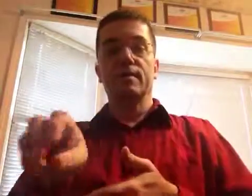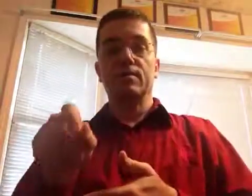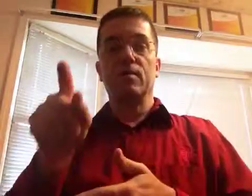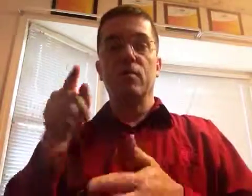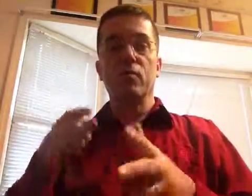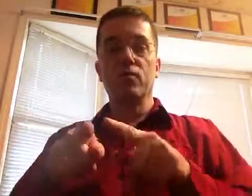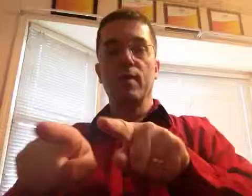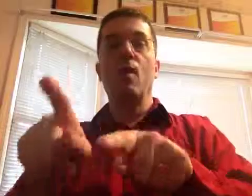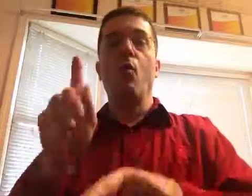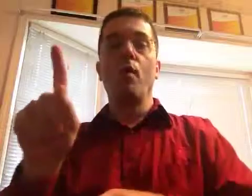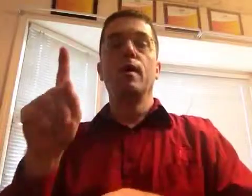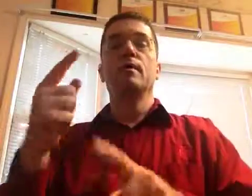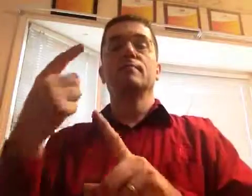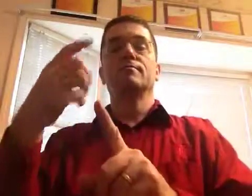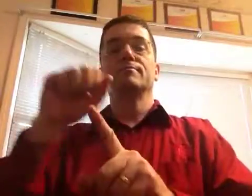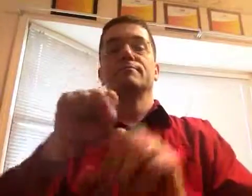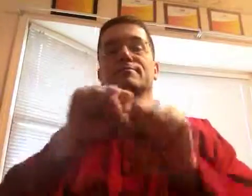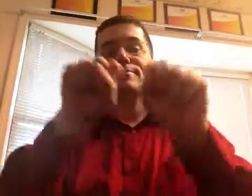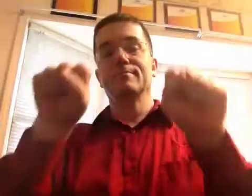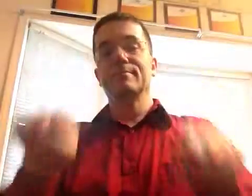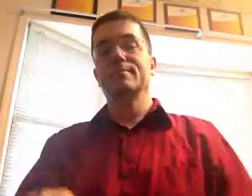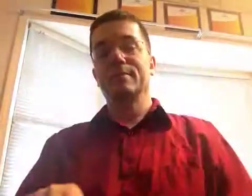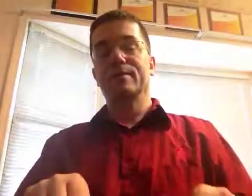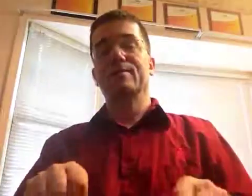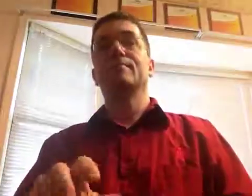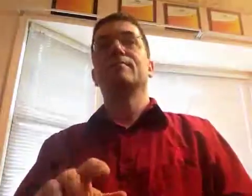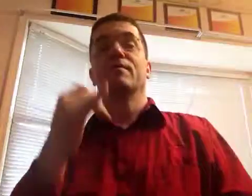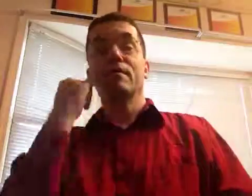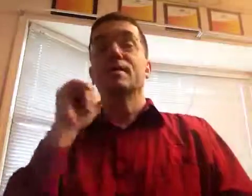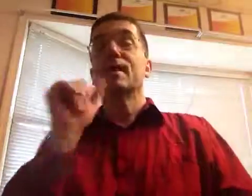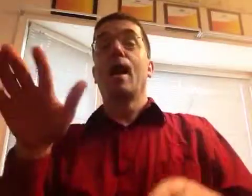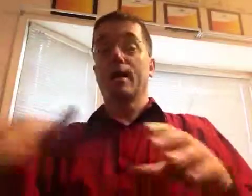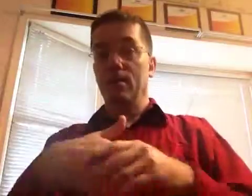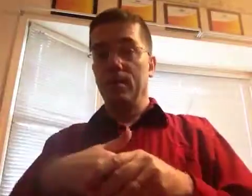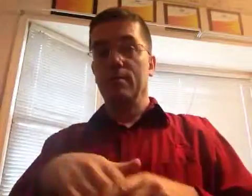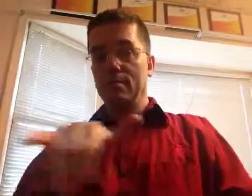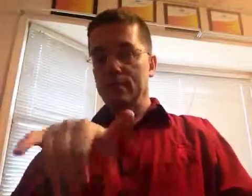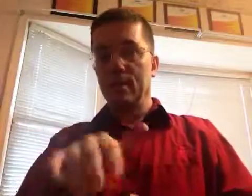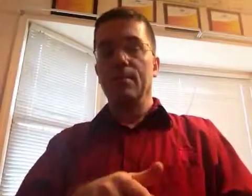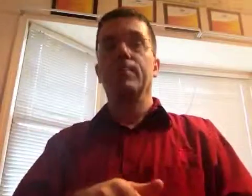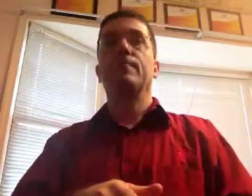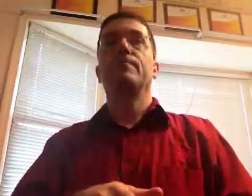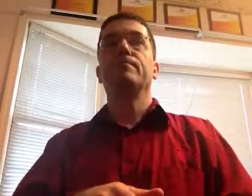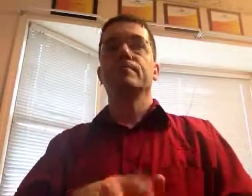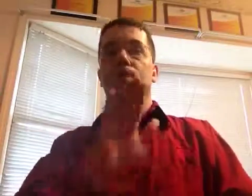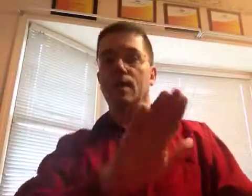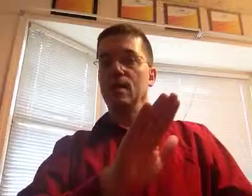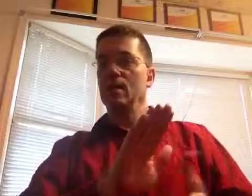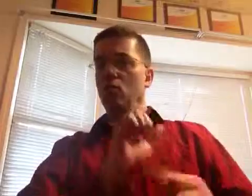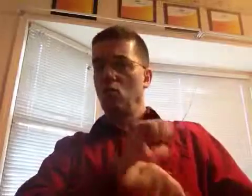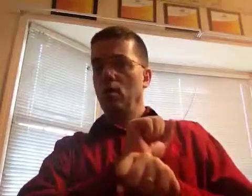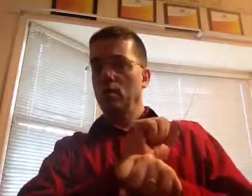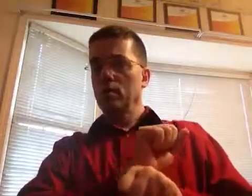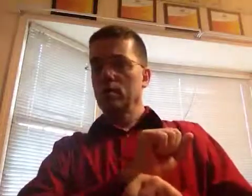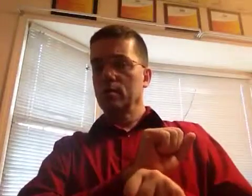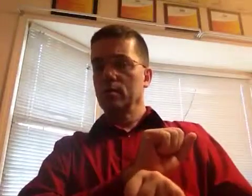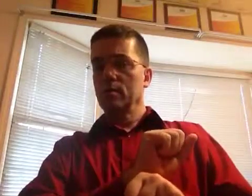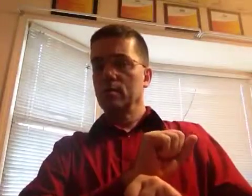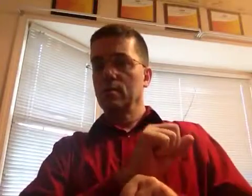semester that we would have had she not gotten married. He worked a job, during